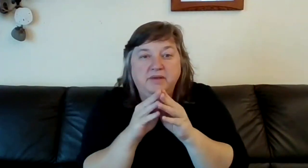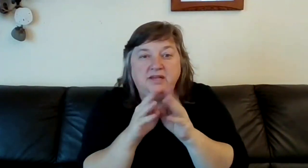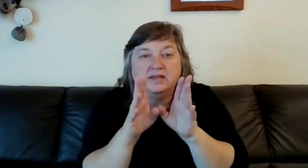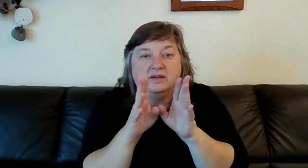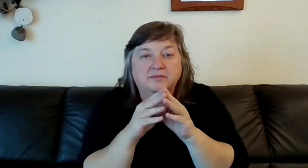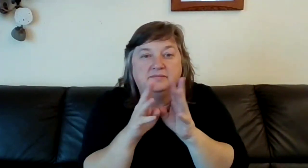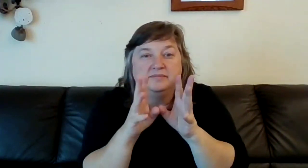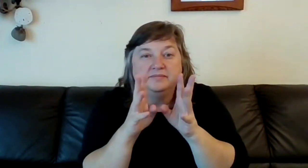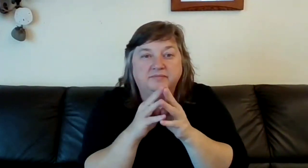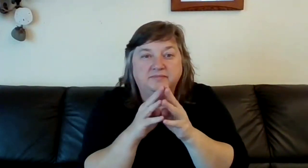Meeting.